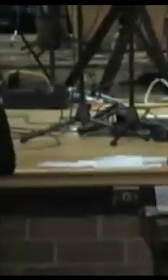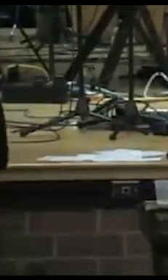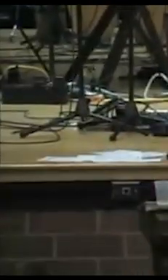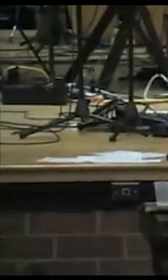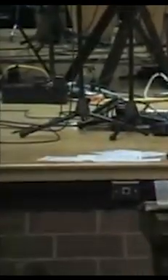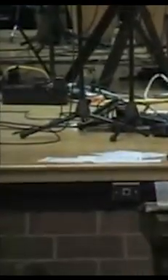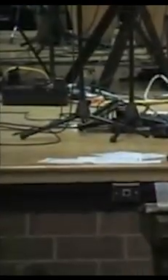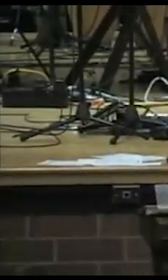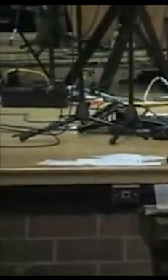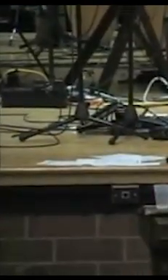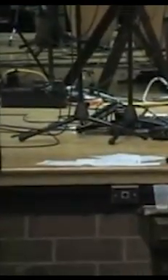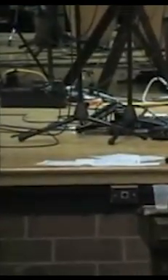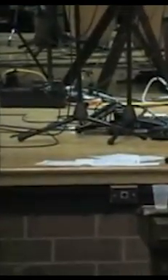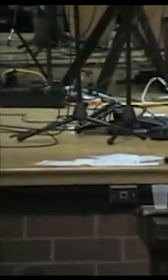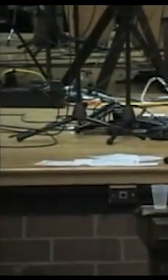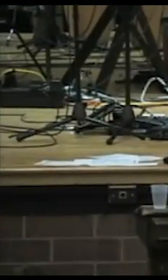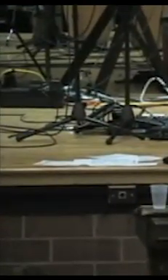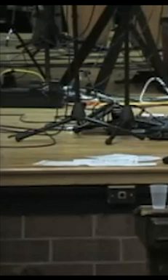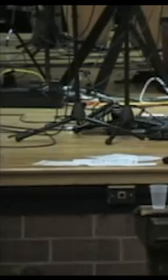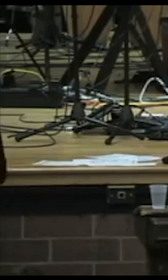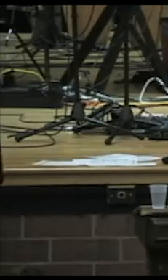100% goal is to raise godly kids.